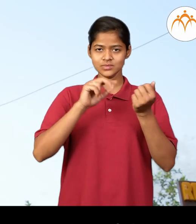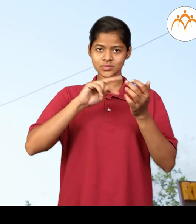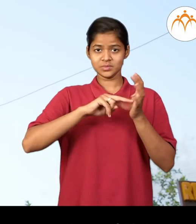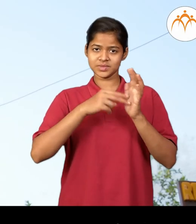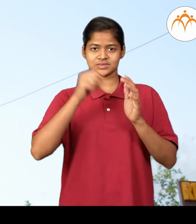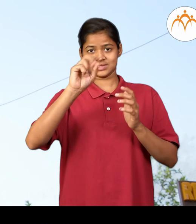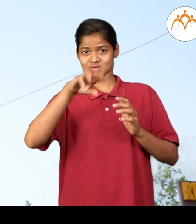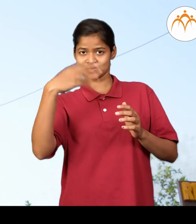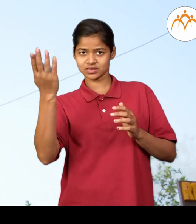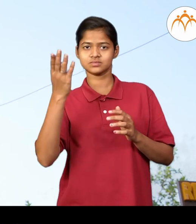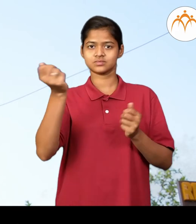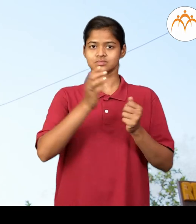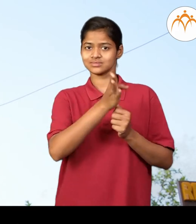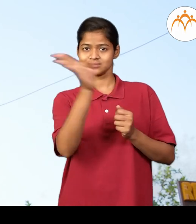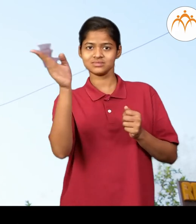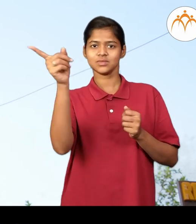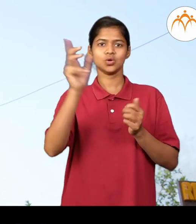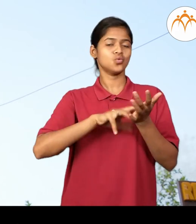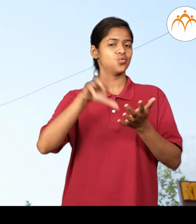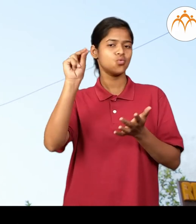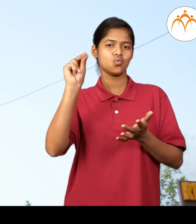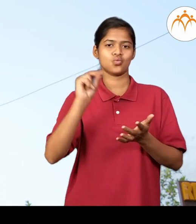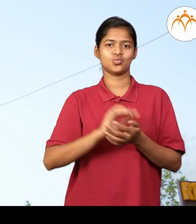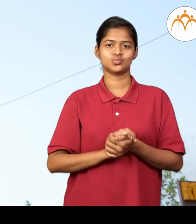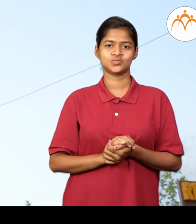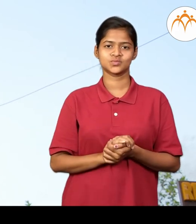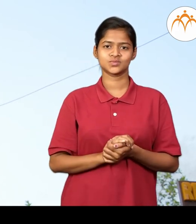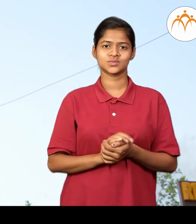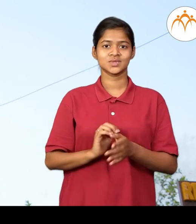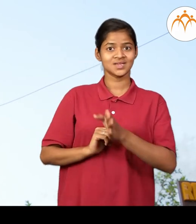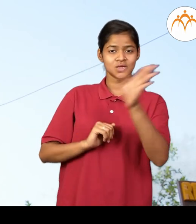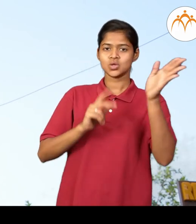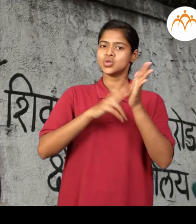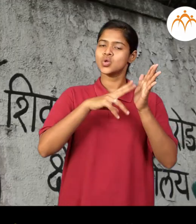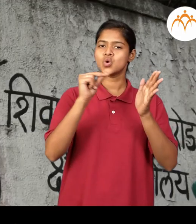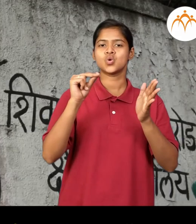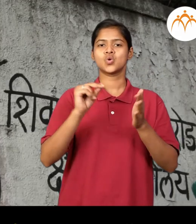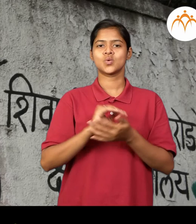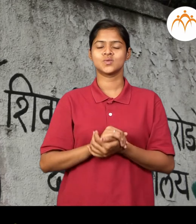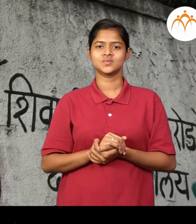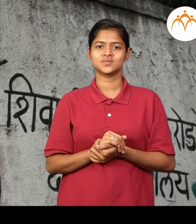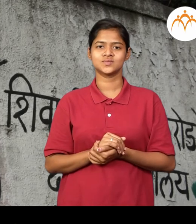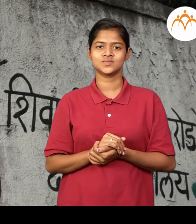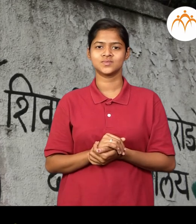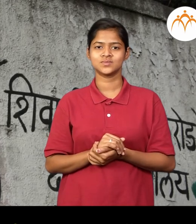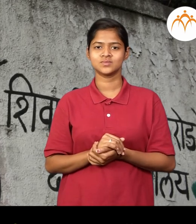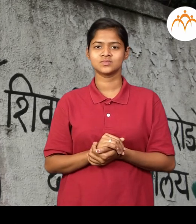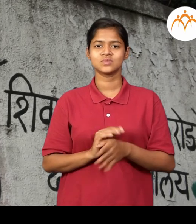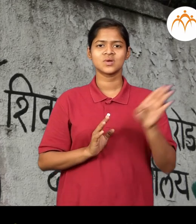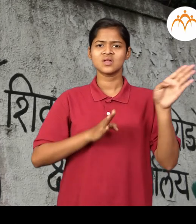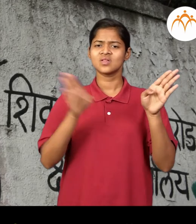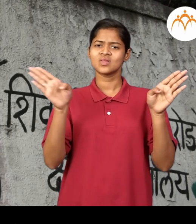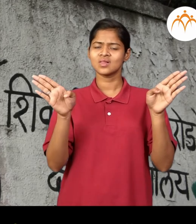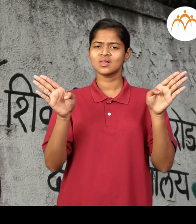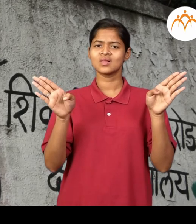this sign? Devansha said, no right turn. Dada said, correct. There is a sign of